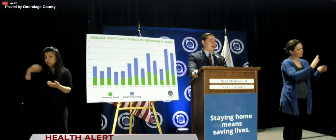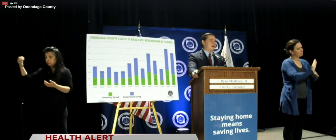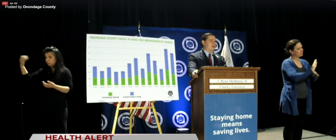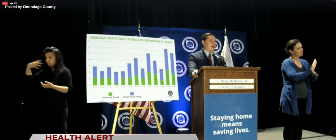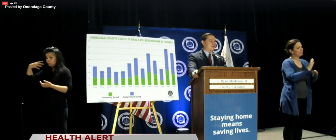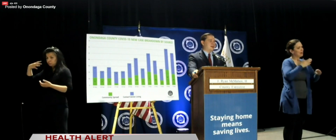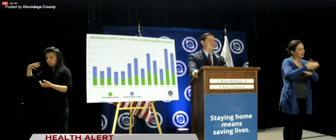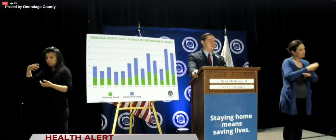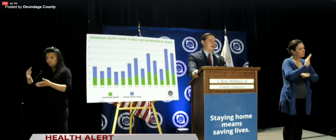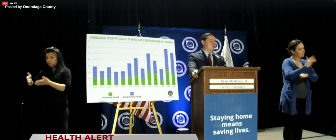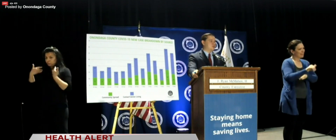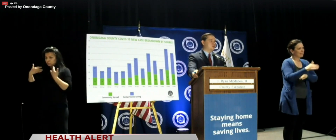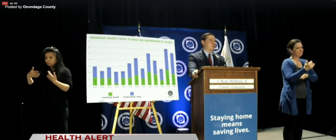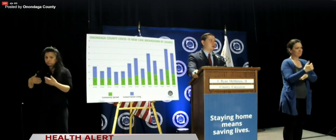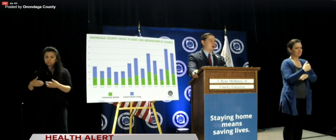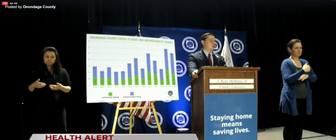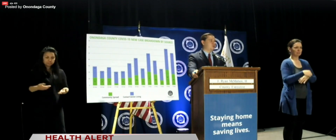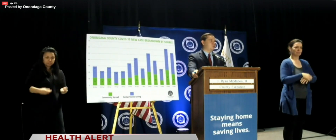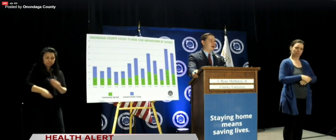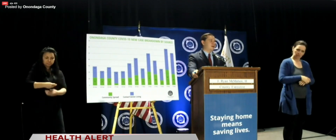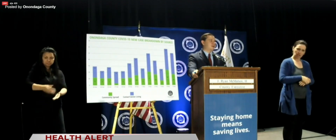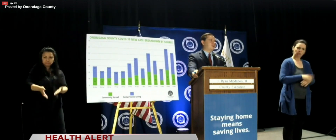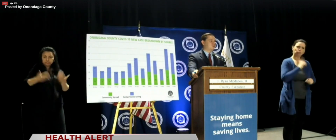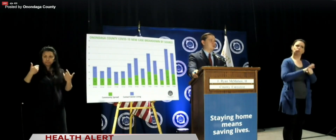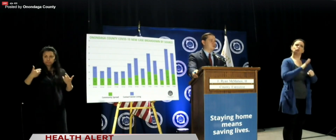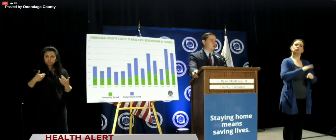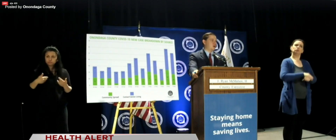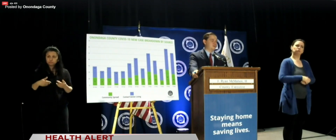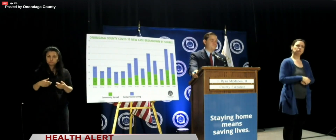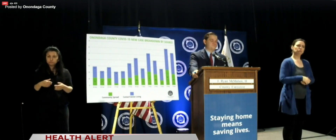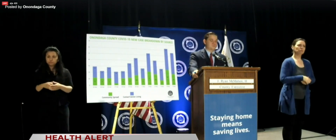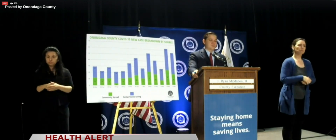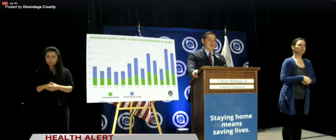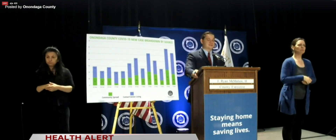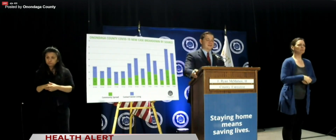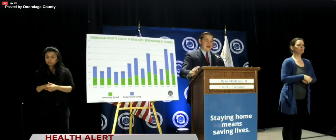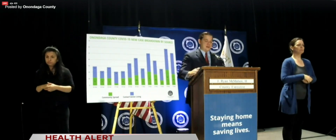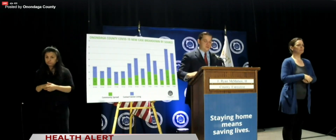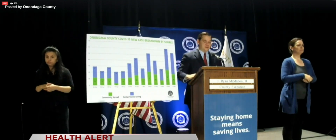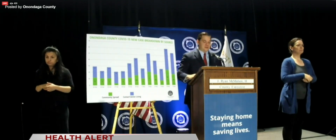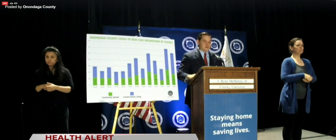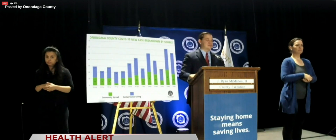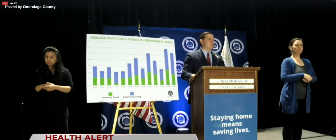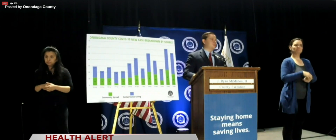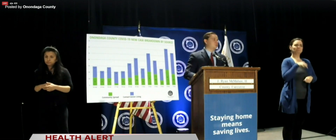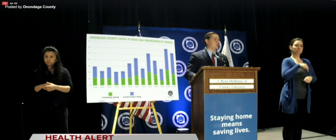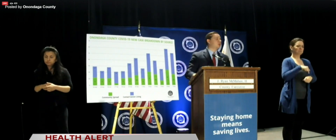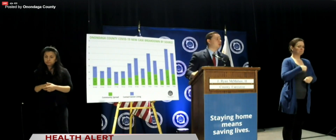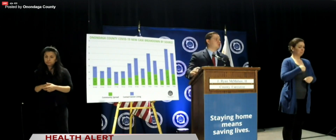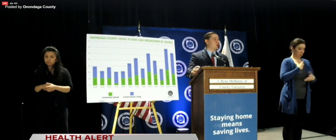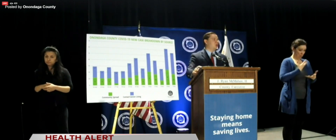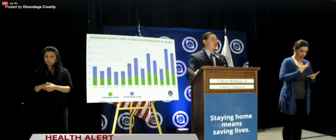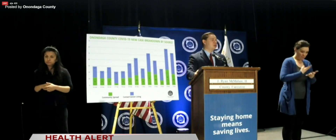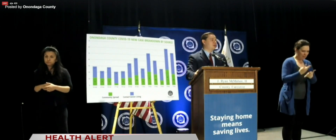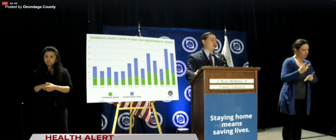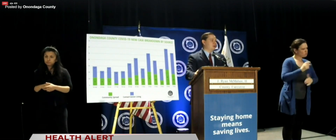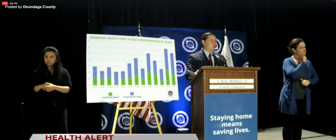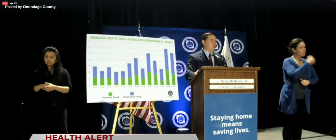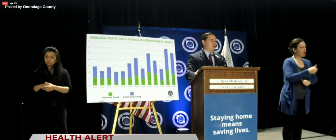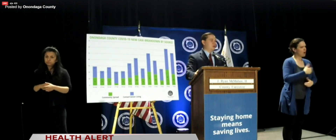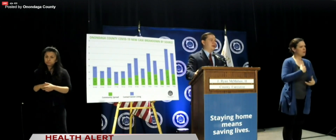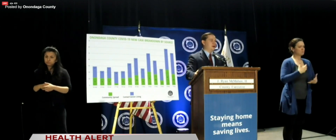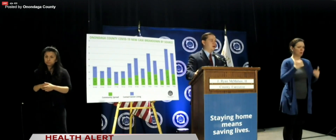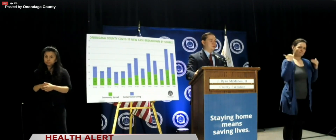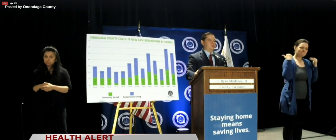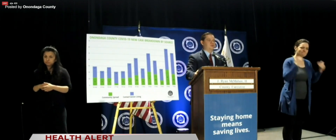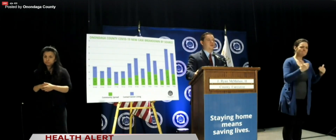We're not going to have testing averages holding our region back from restarting. That's going to happen. That's something we can control, and we